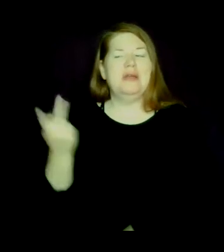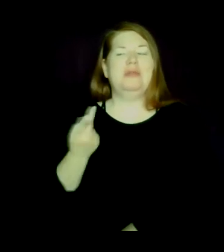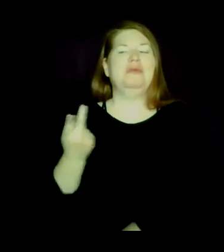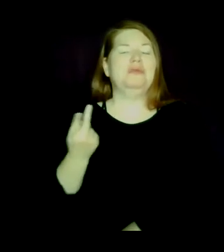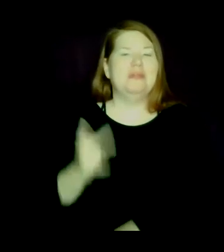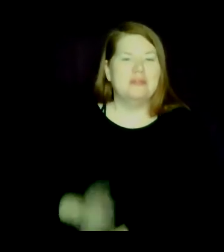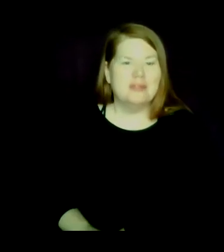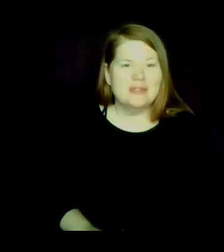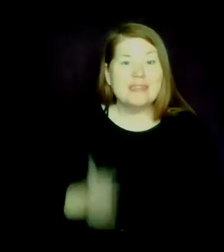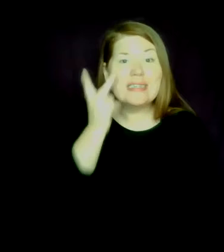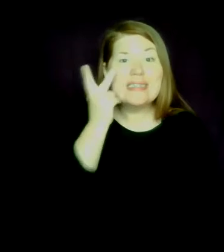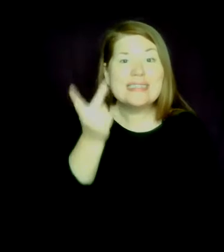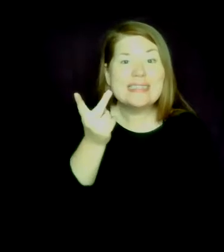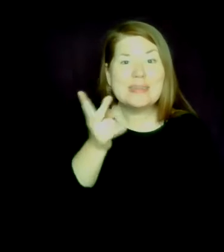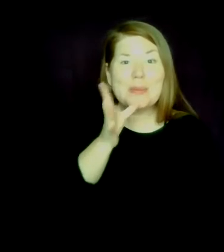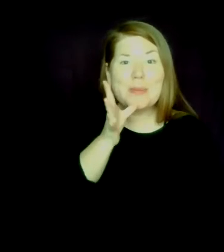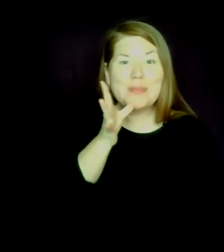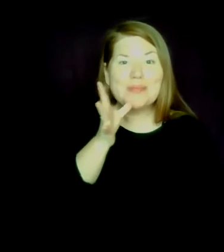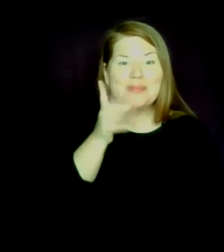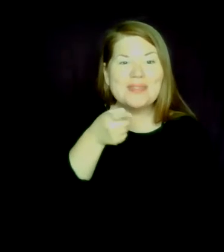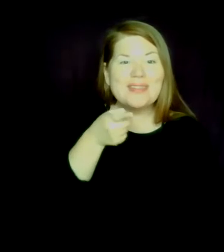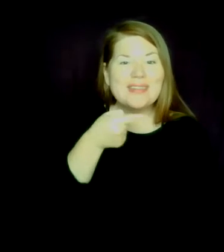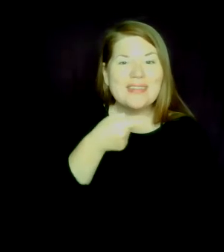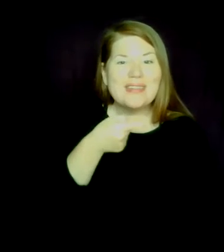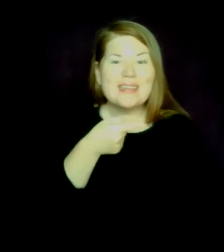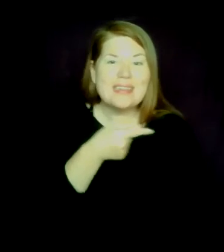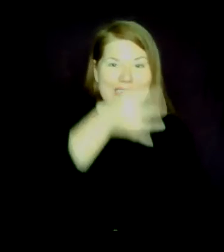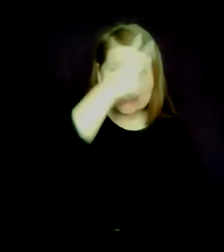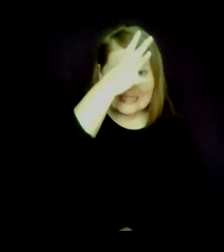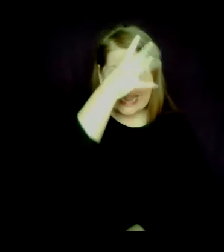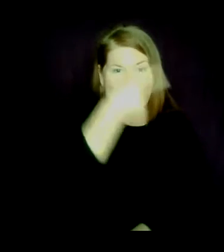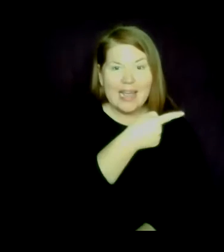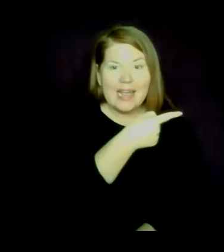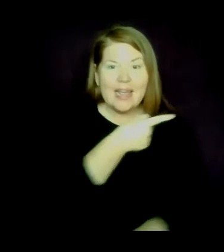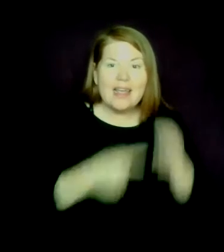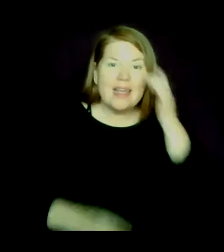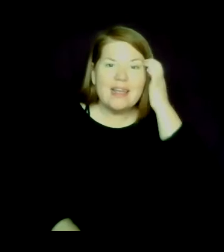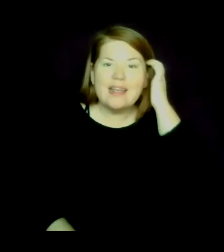So there is Mama and Daddy.